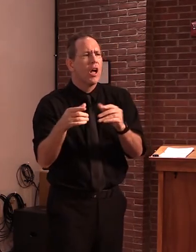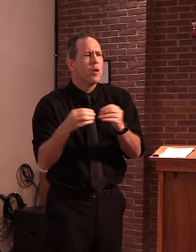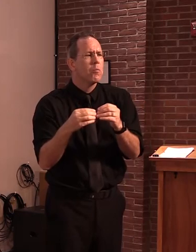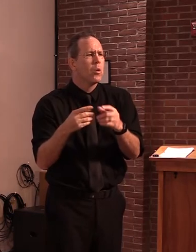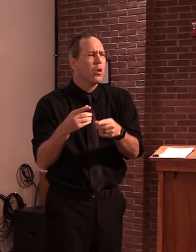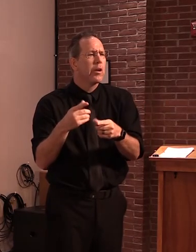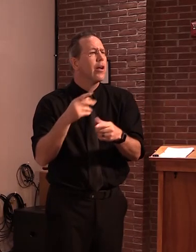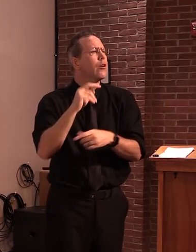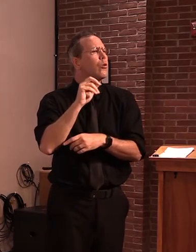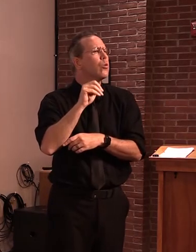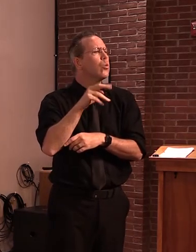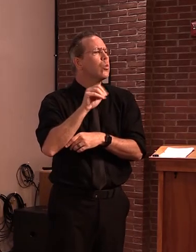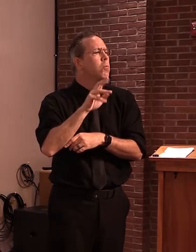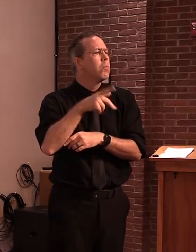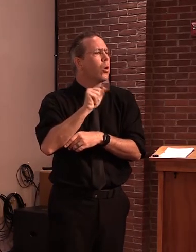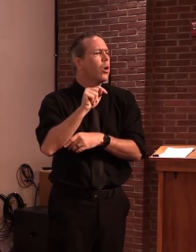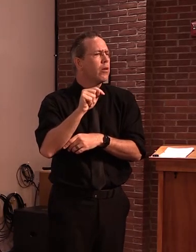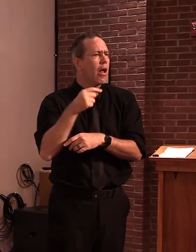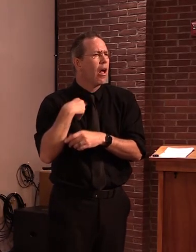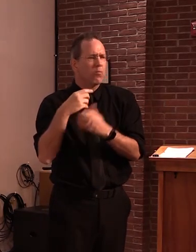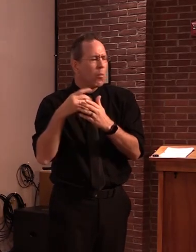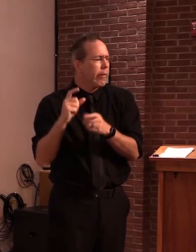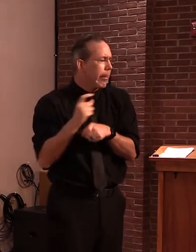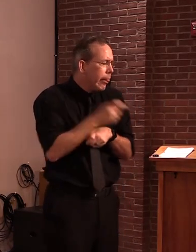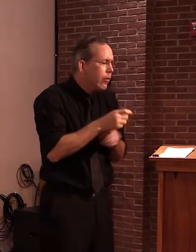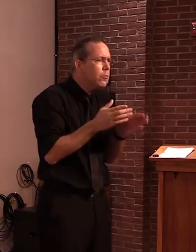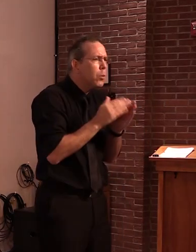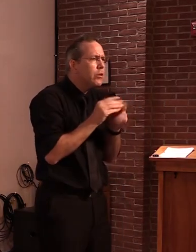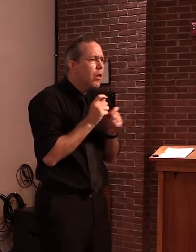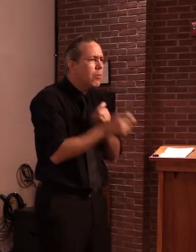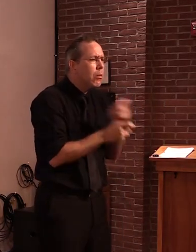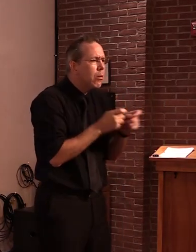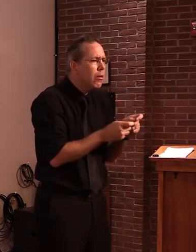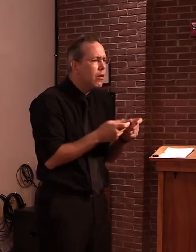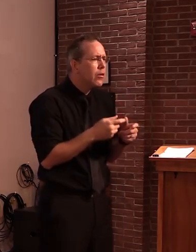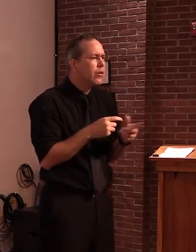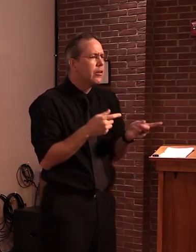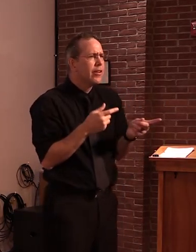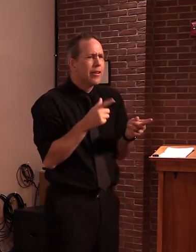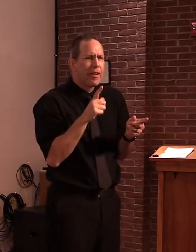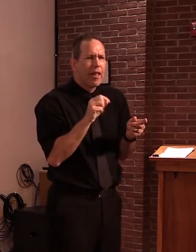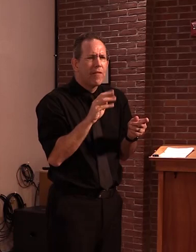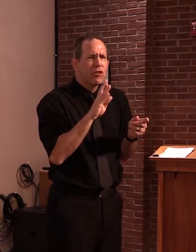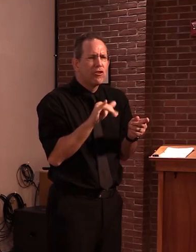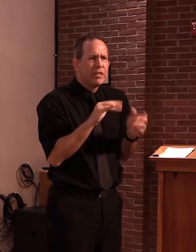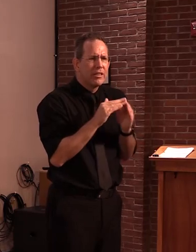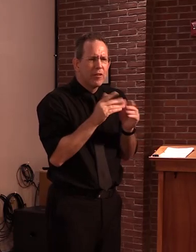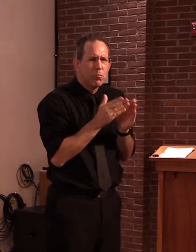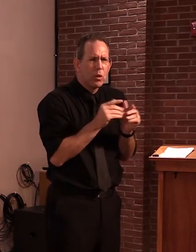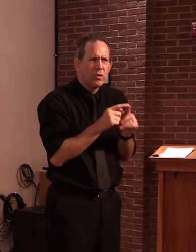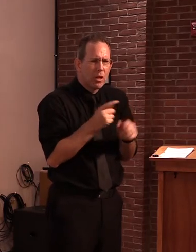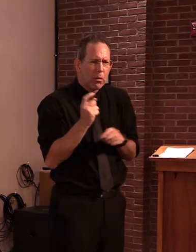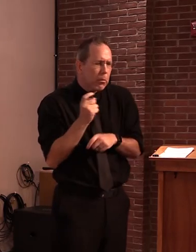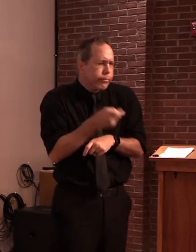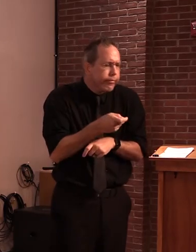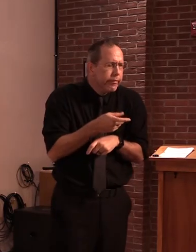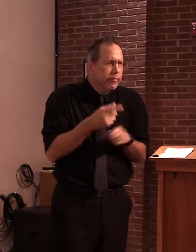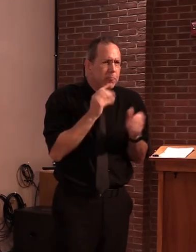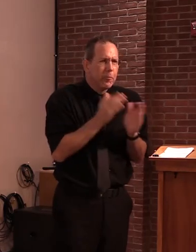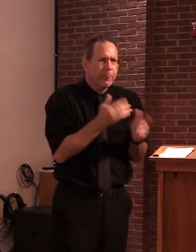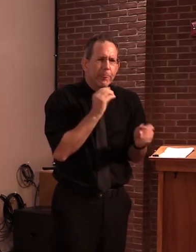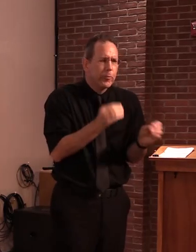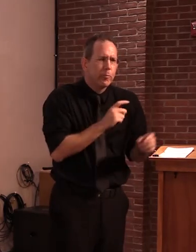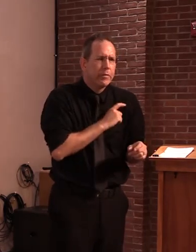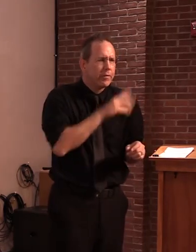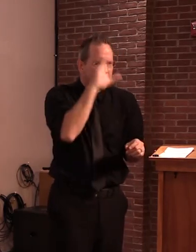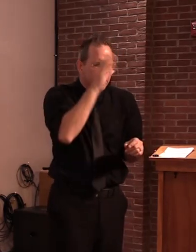whatever department that covers that town? Yes, I believe that would be the way that we would do it.